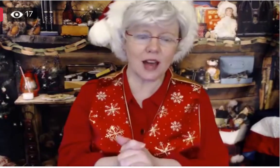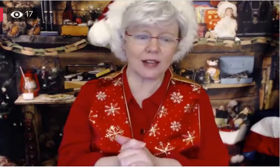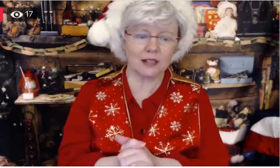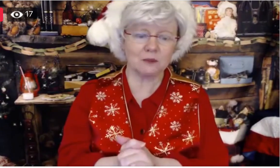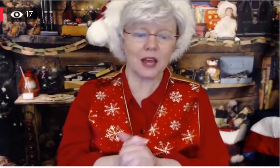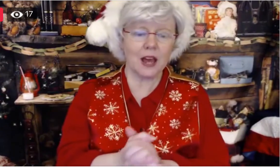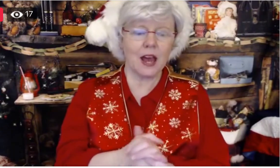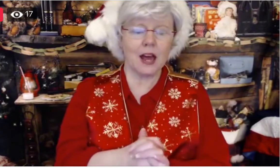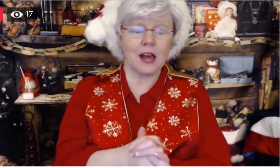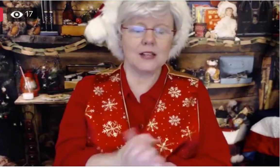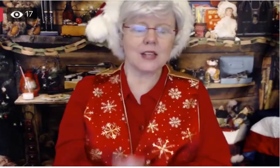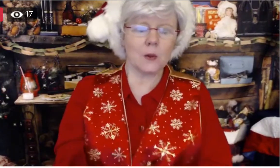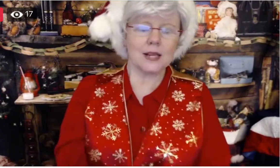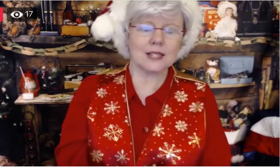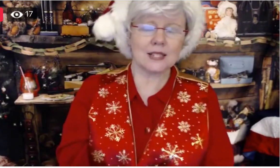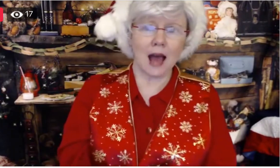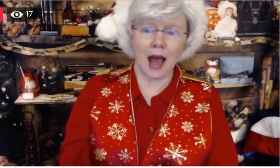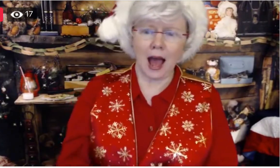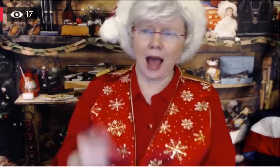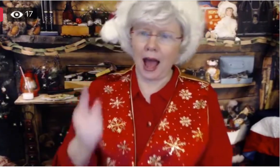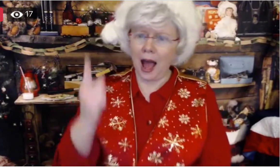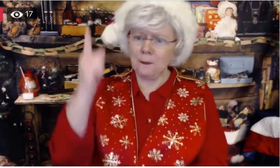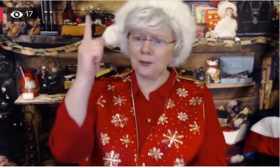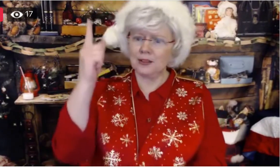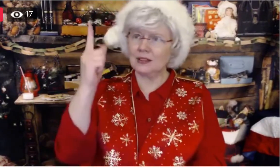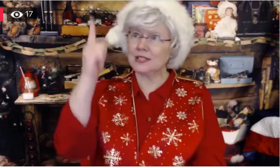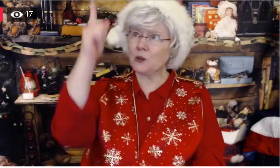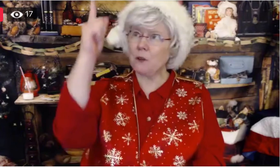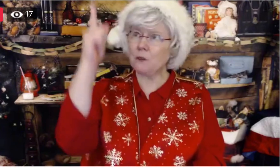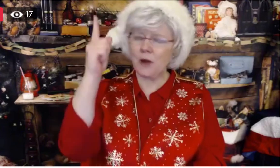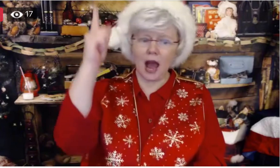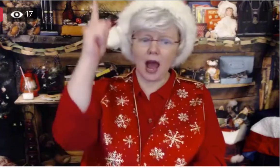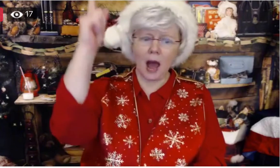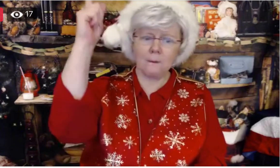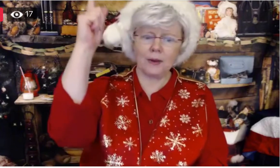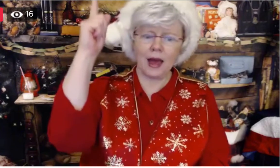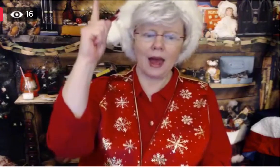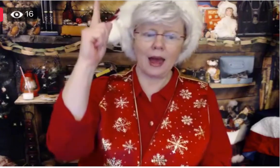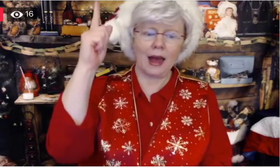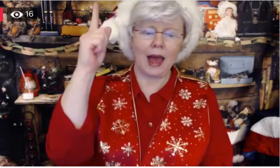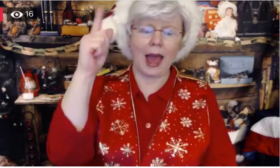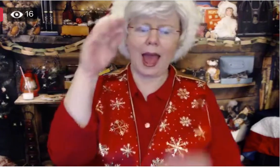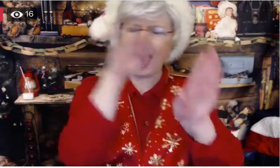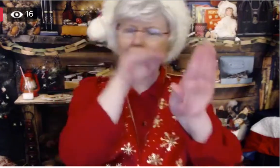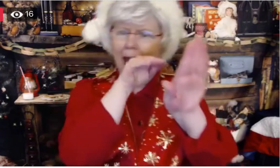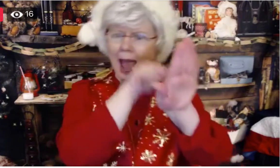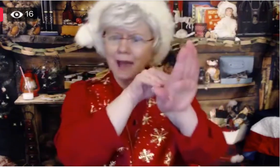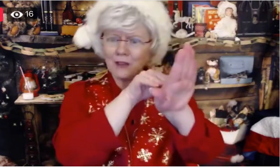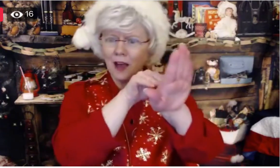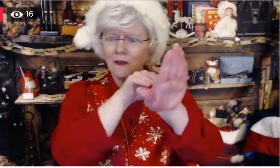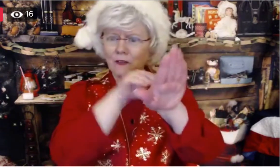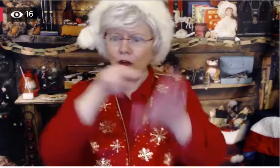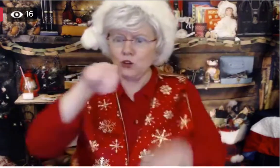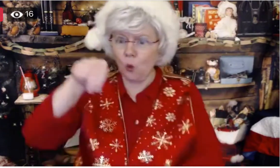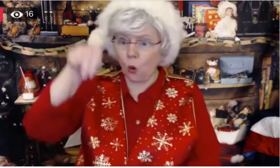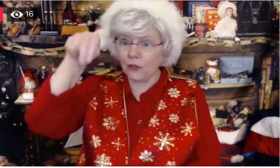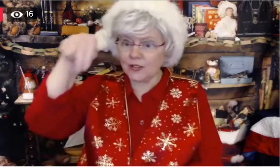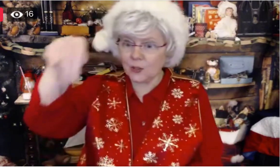storytelling. So it's up. So I point up at the north. So this